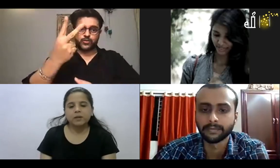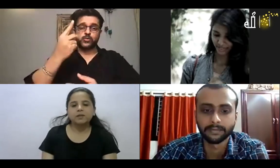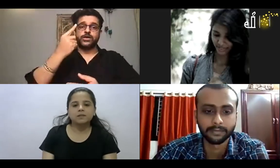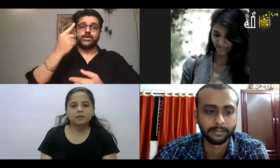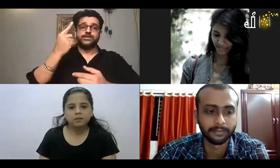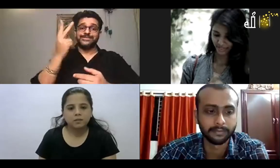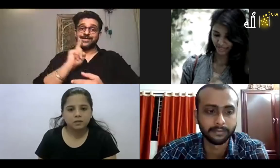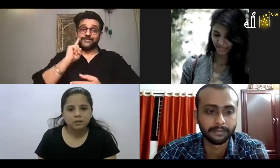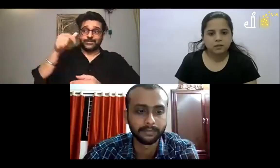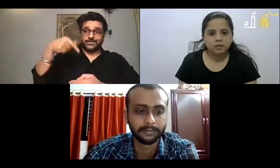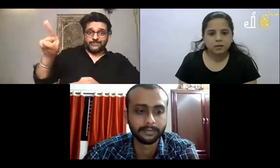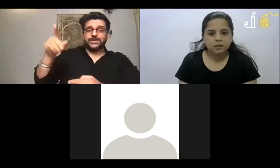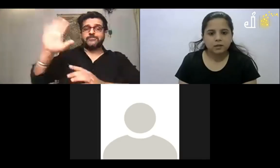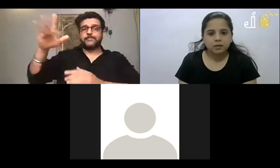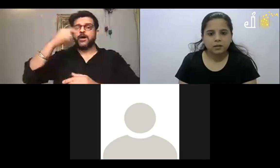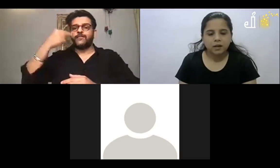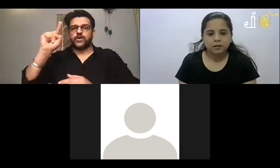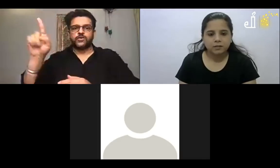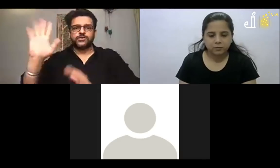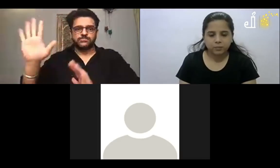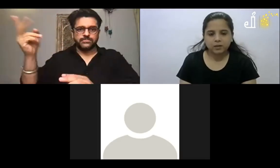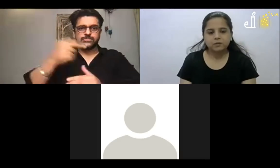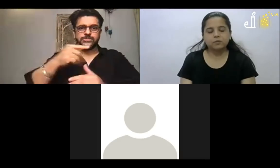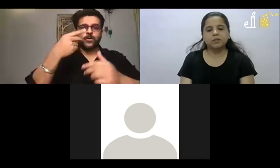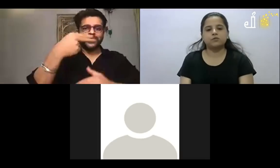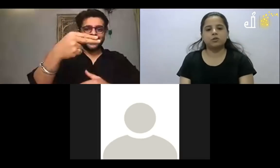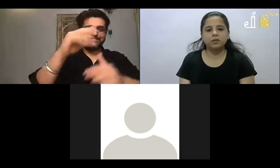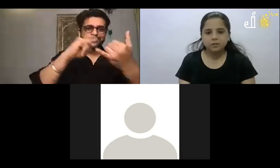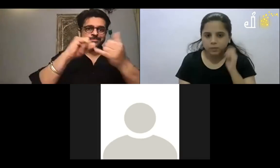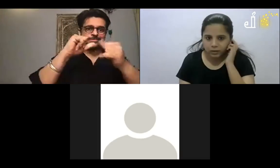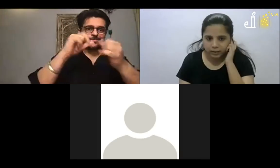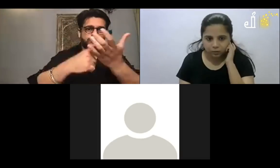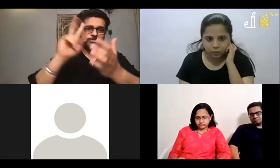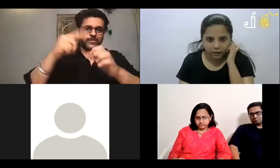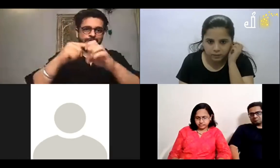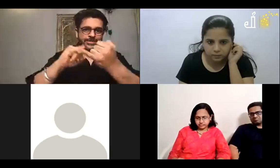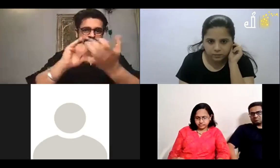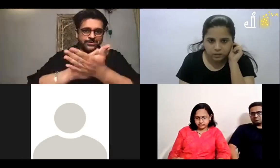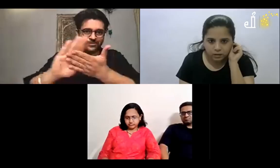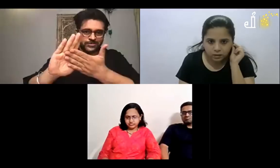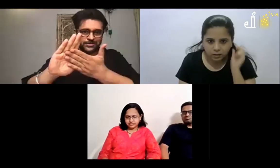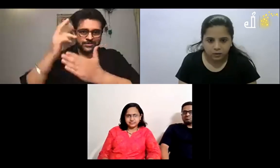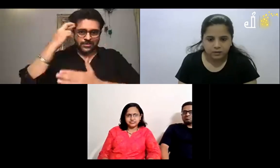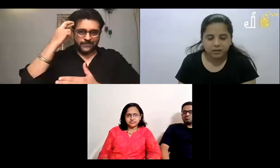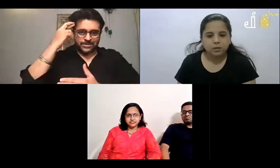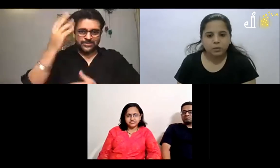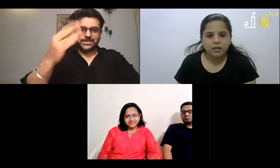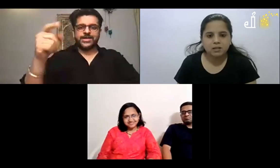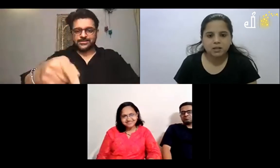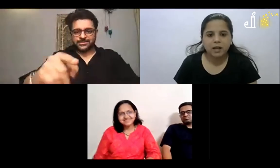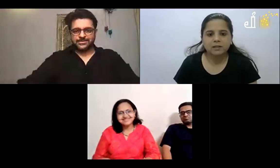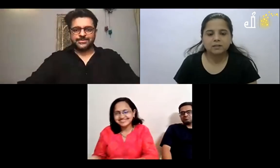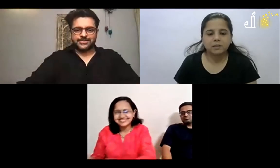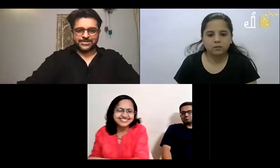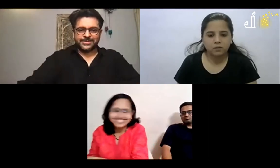deaf parents. Yeah, deaf parents of the deaf children. We would like to have them. One is